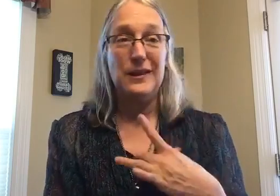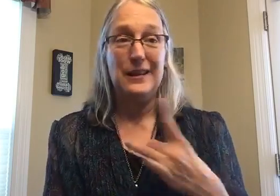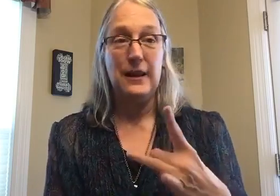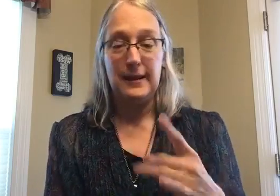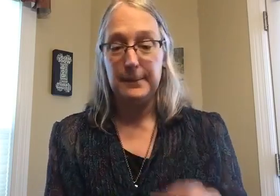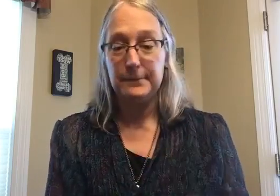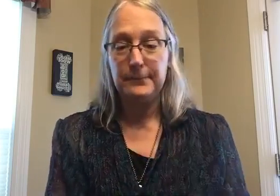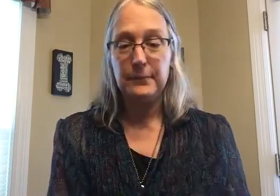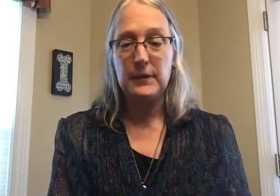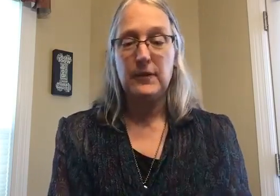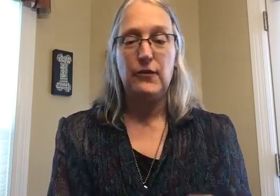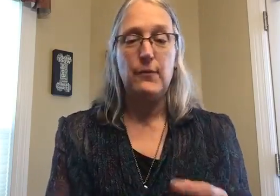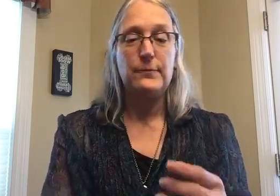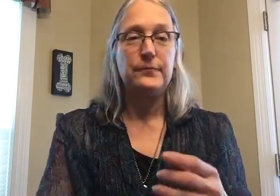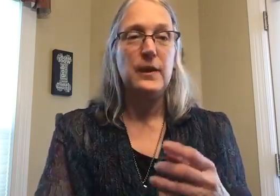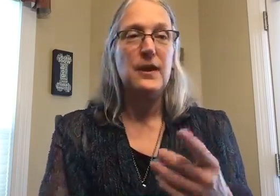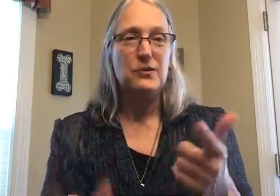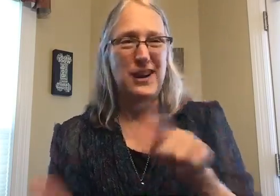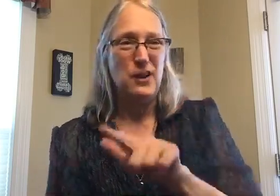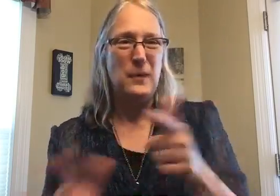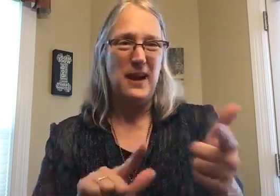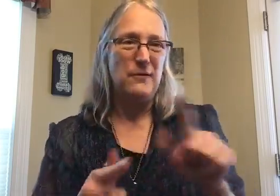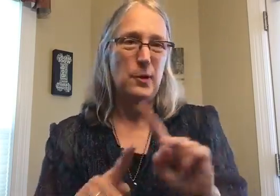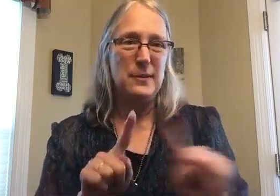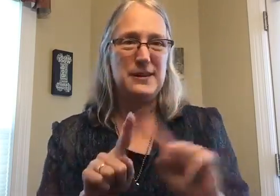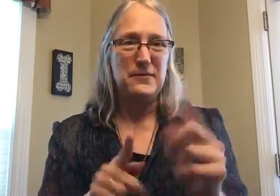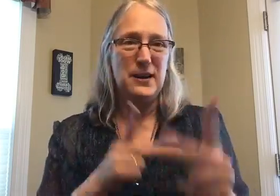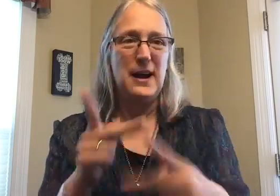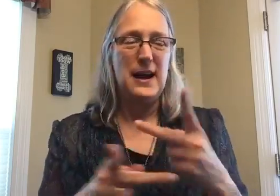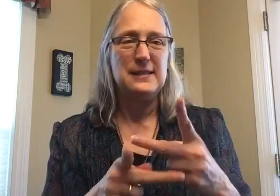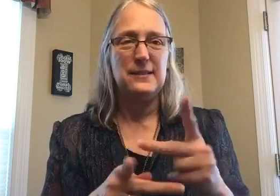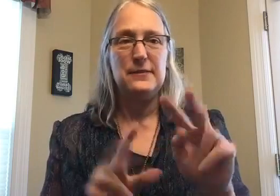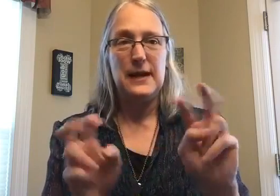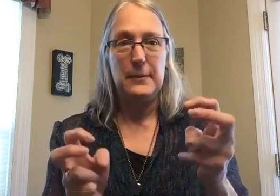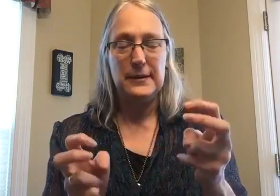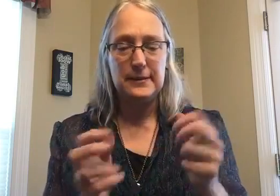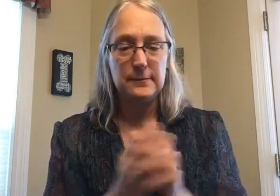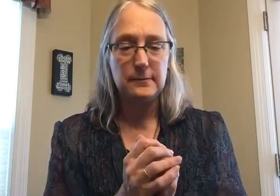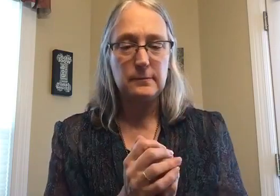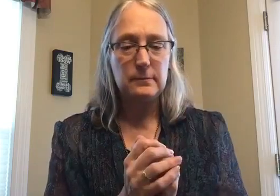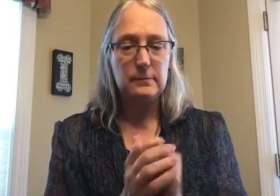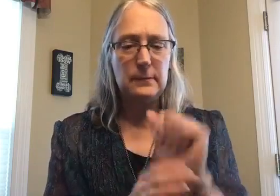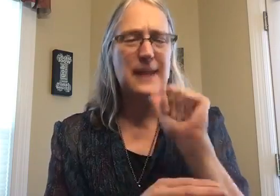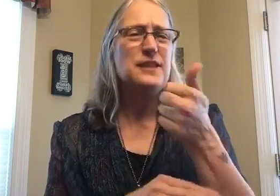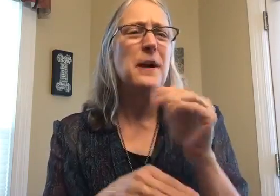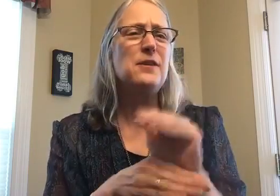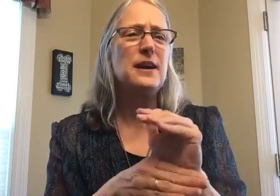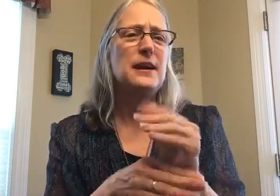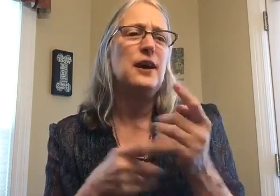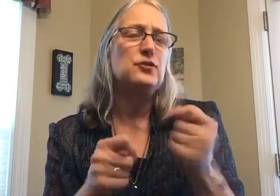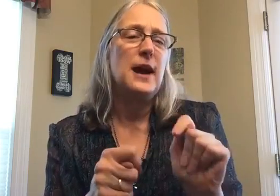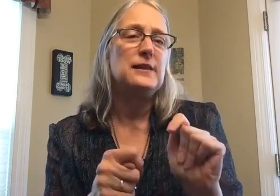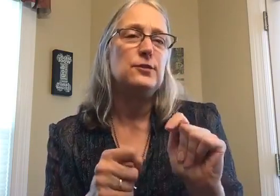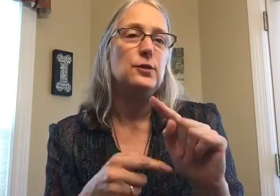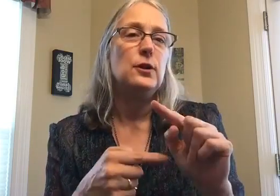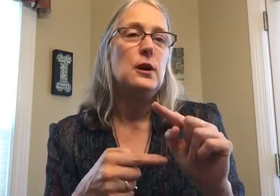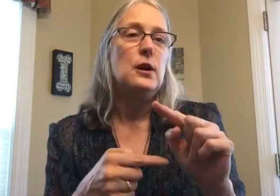liking. So try to go back and forth with the different kinds of topics. And tomorrow night I'll try to